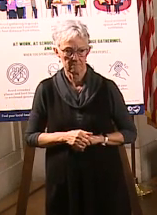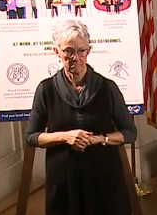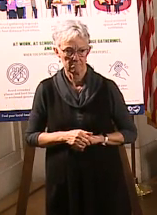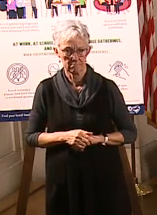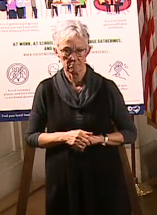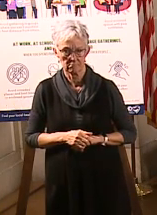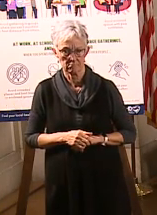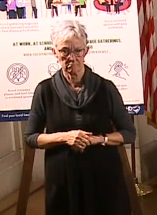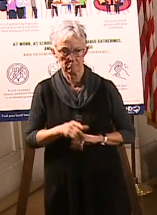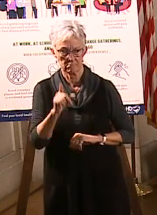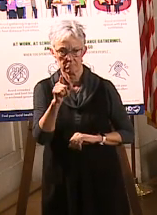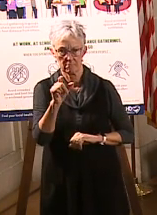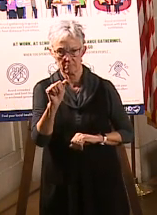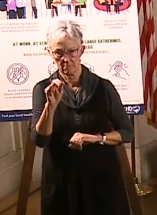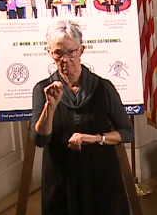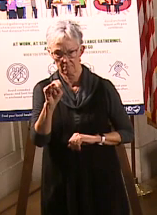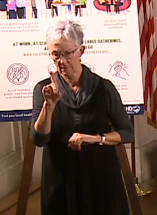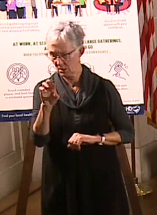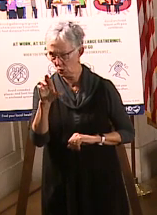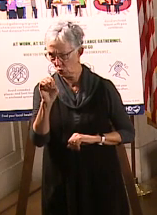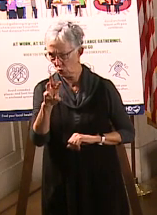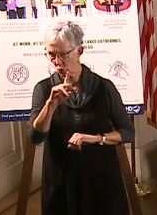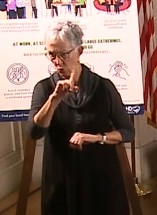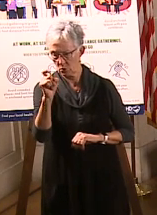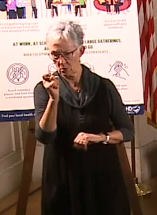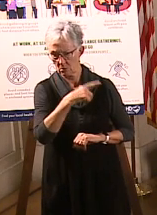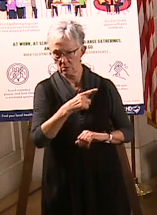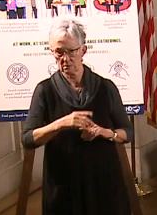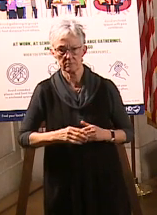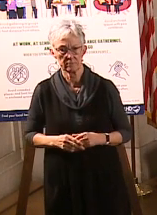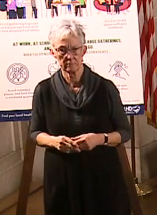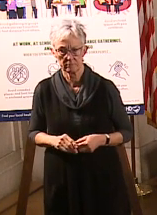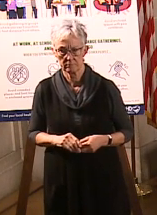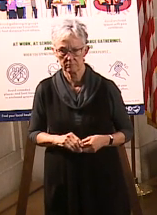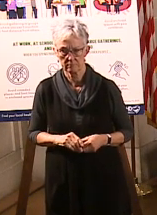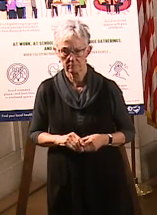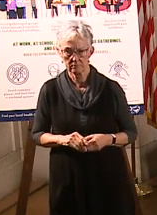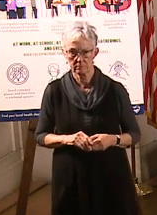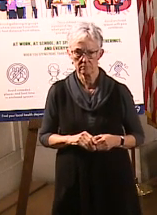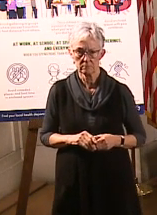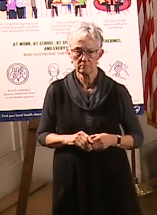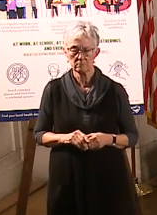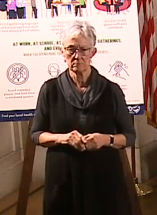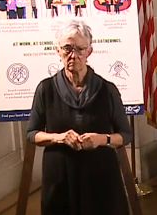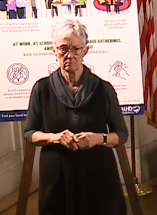Andrew. I had a question about the vaccine, the monitoring of this new strain.